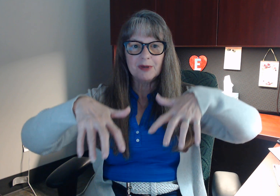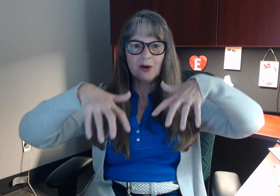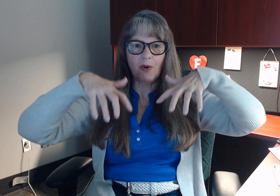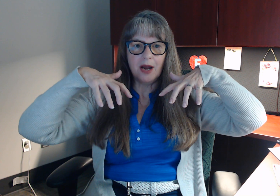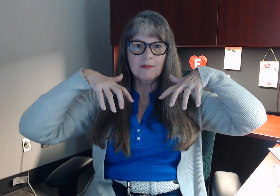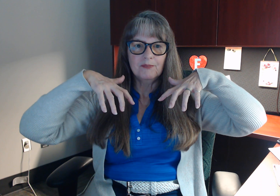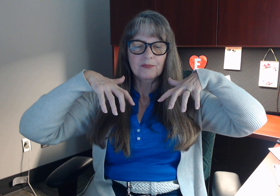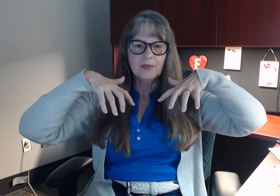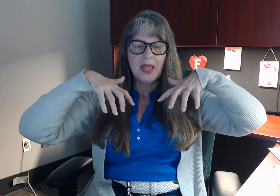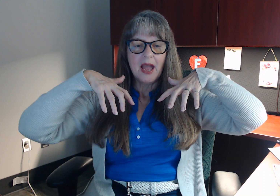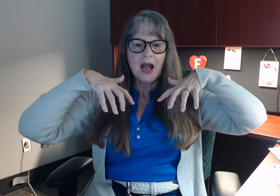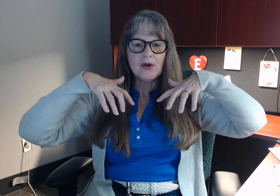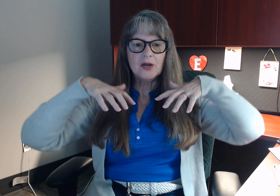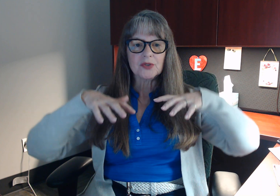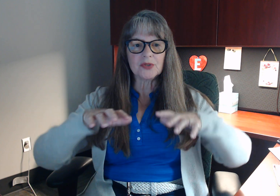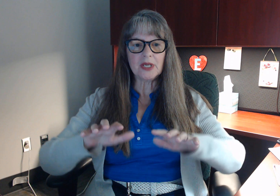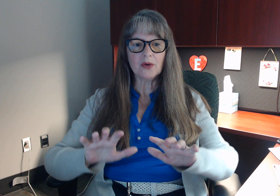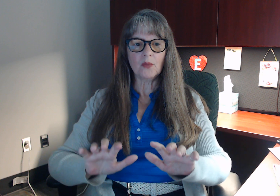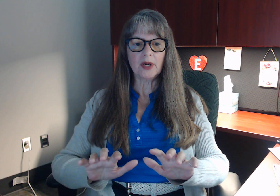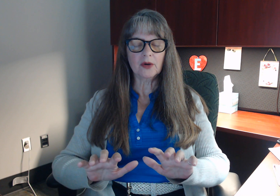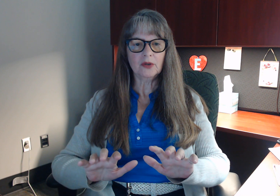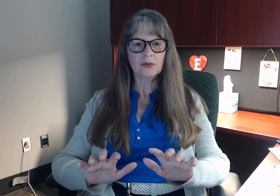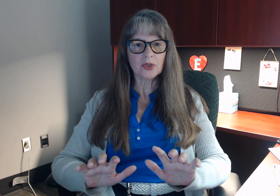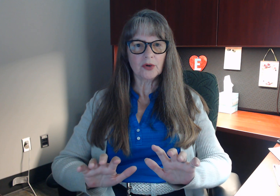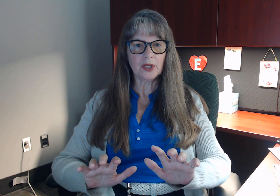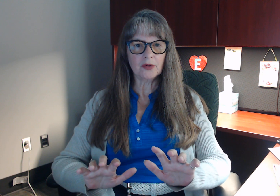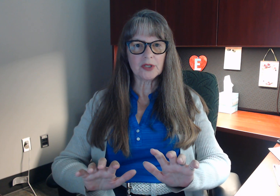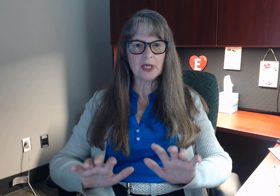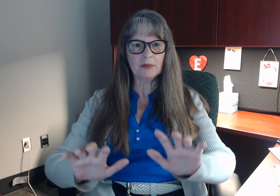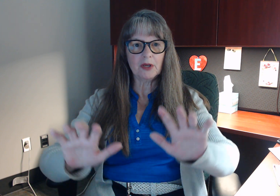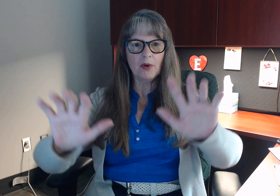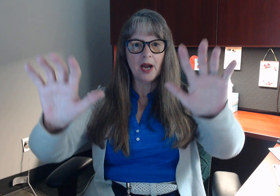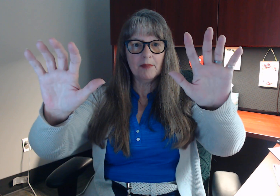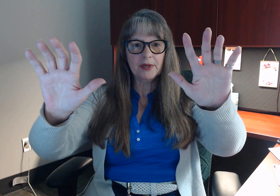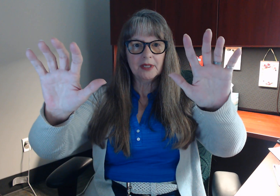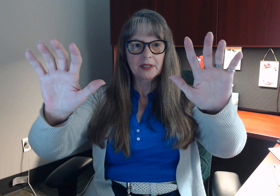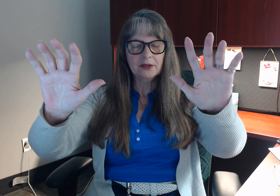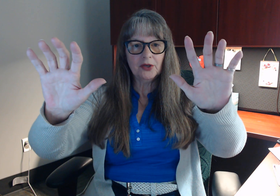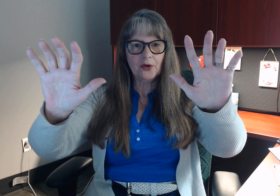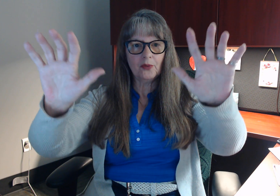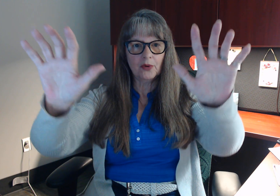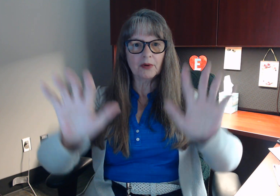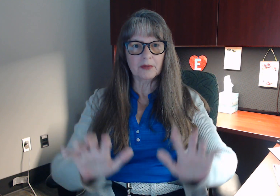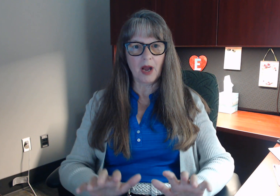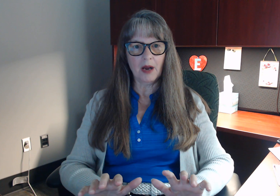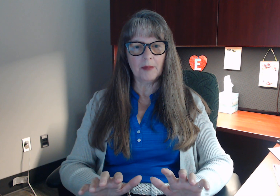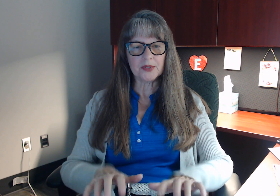go up. I've also seen it where you start here at the stadium and go up, or opposite,